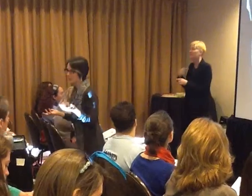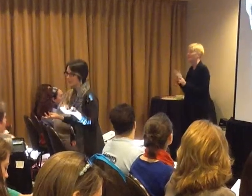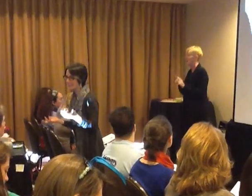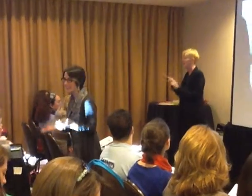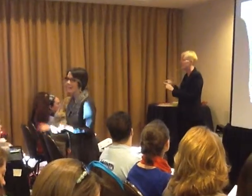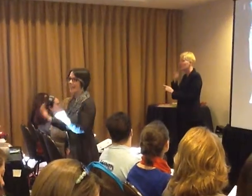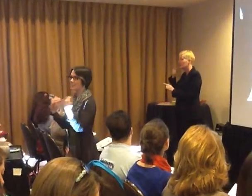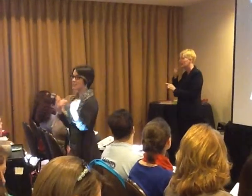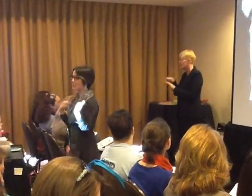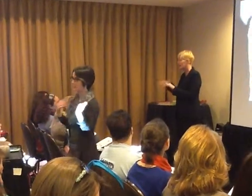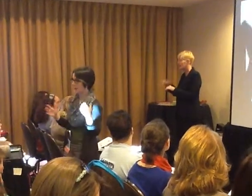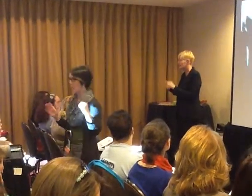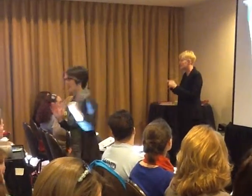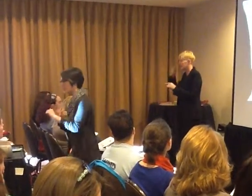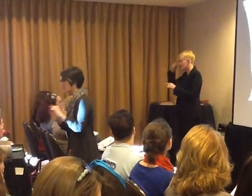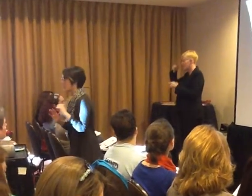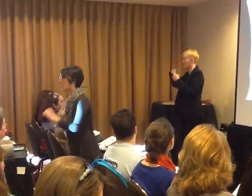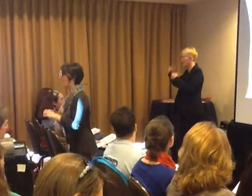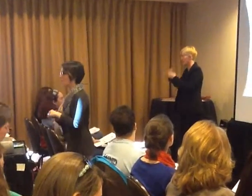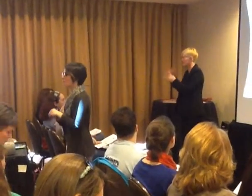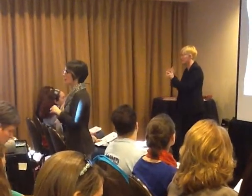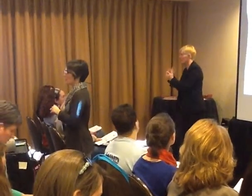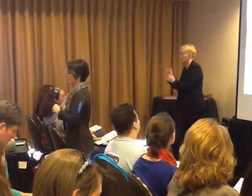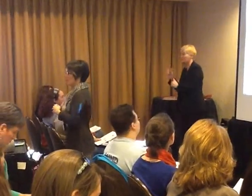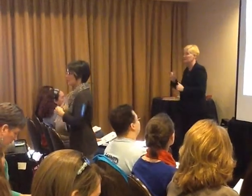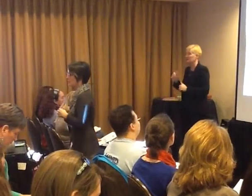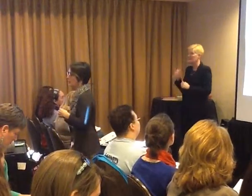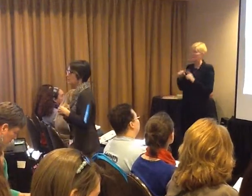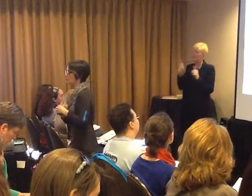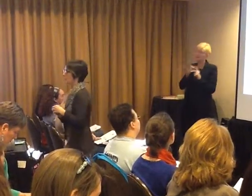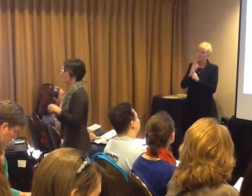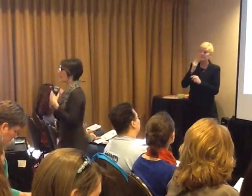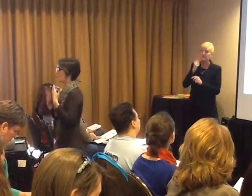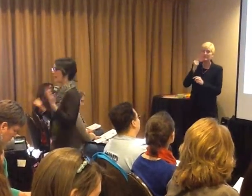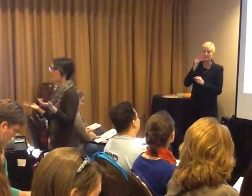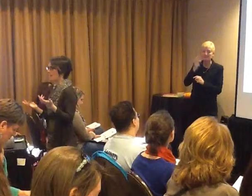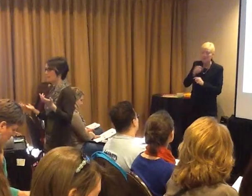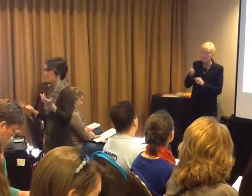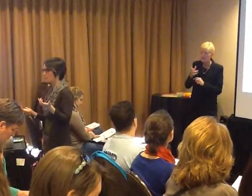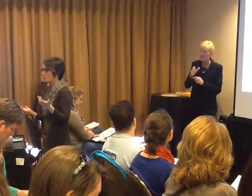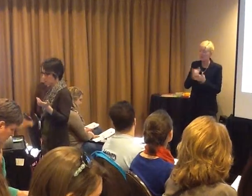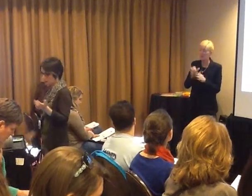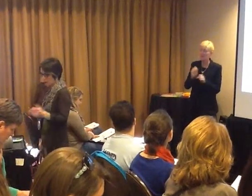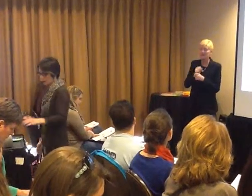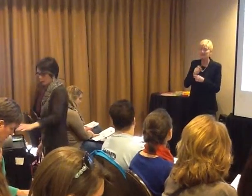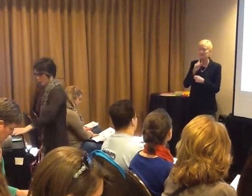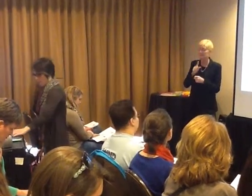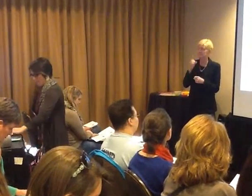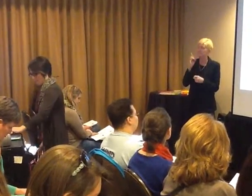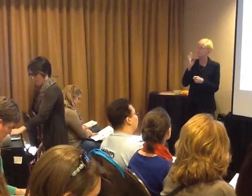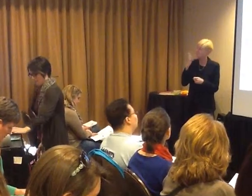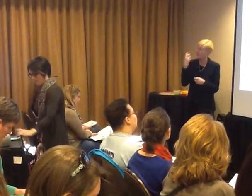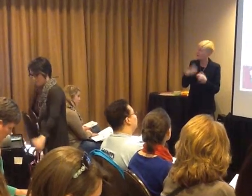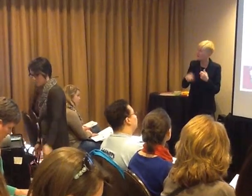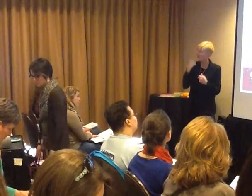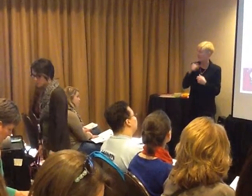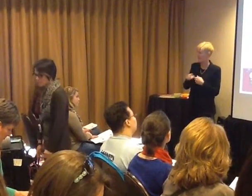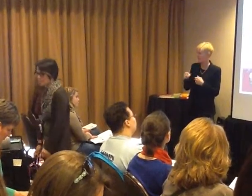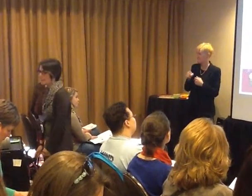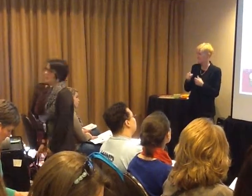process that quickly, and so we're like really trying to cram it in for our deaf and hard of hearing students, and that makes it even more difficult for them.